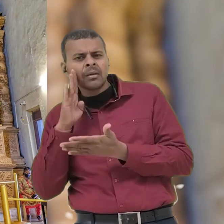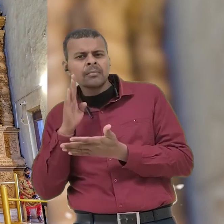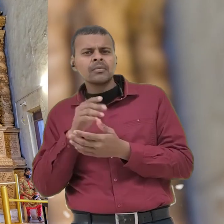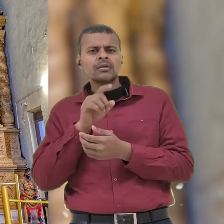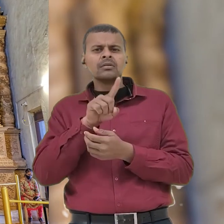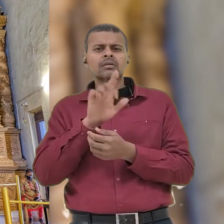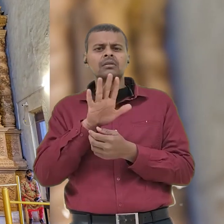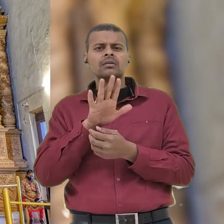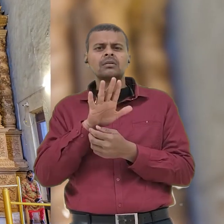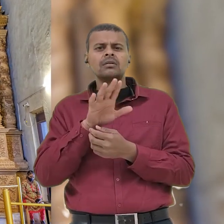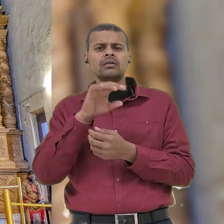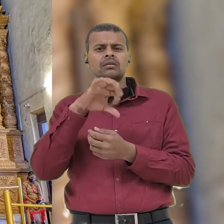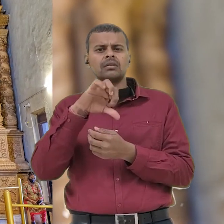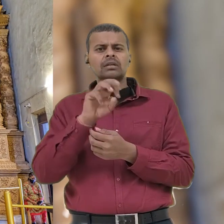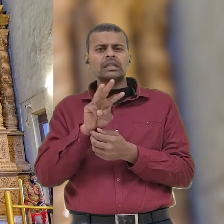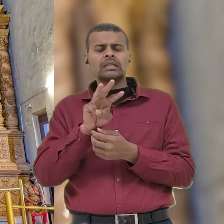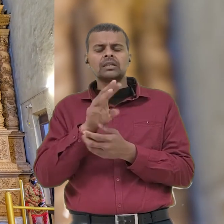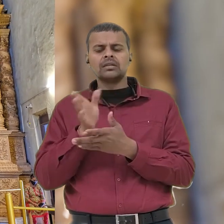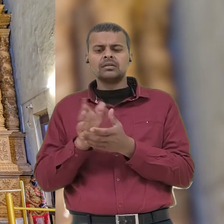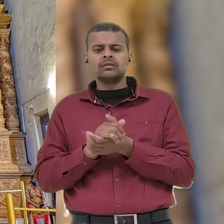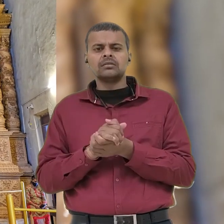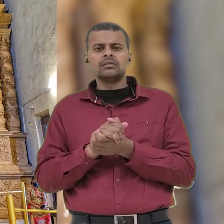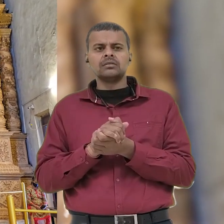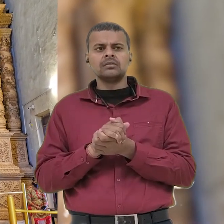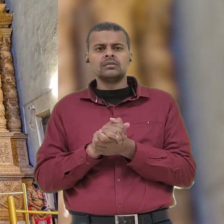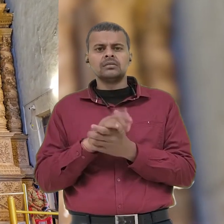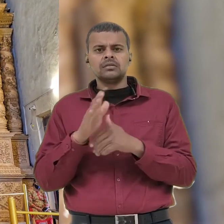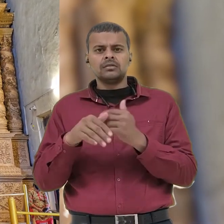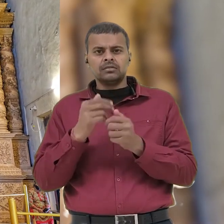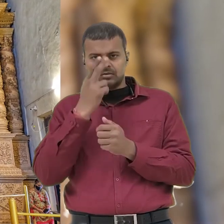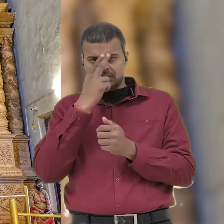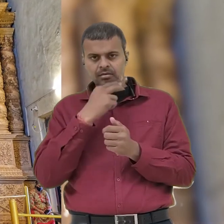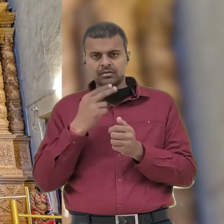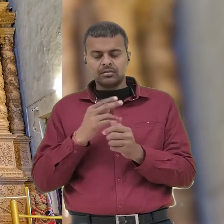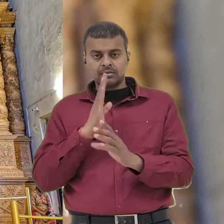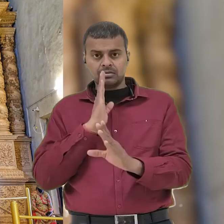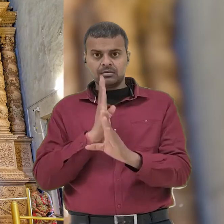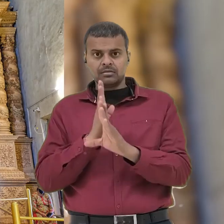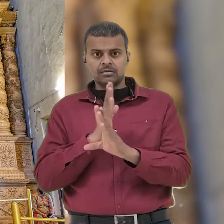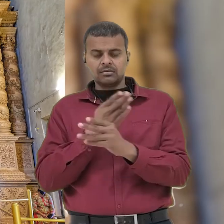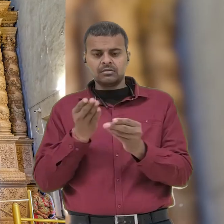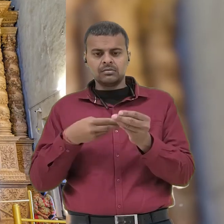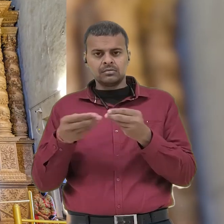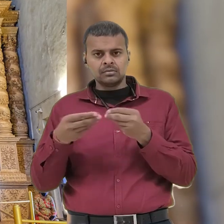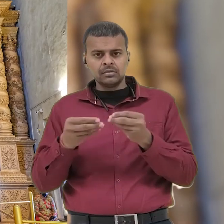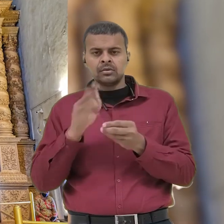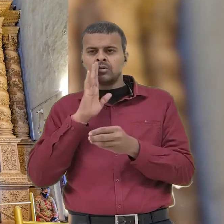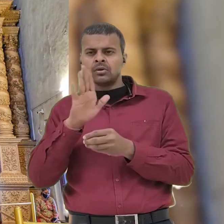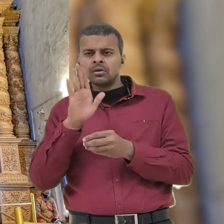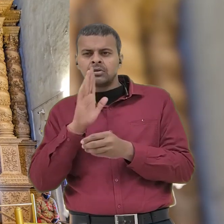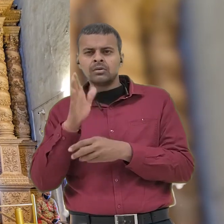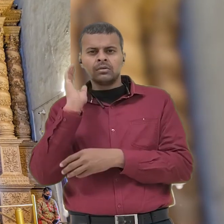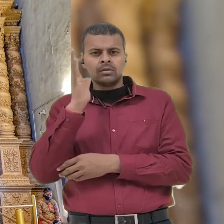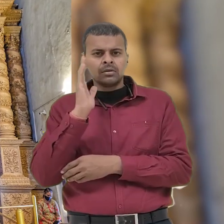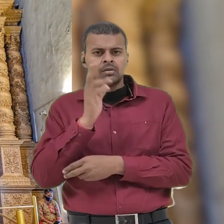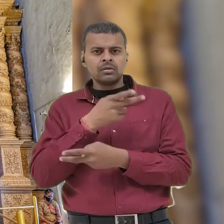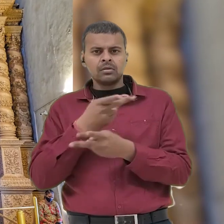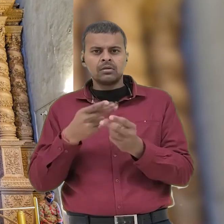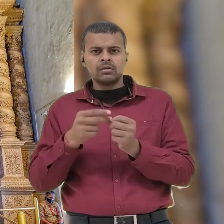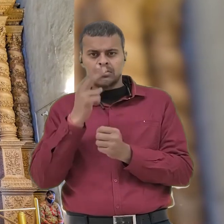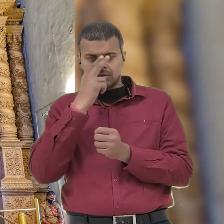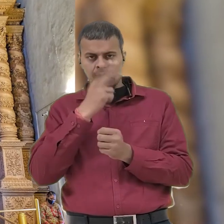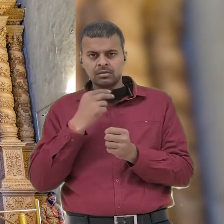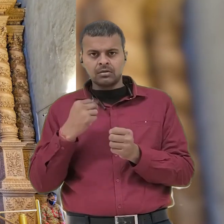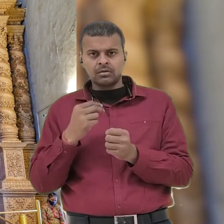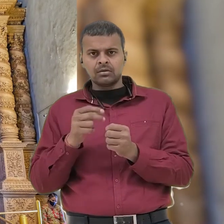chapel on the southern side houses the sacred relics of Saint Francis Xavier. The marble tomb of the saint was